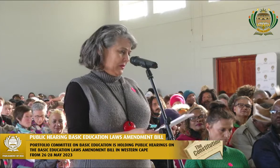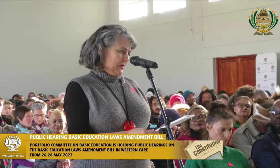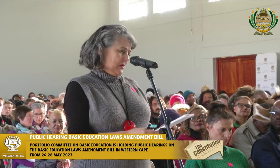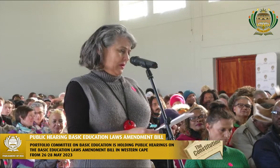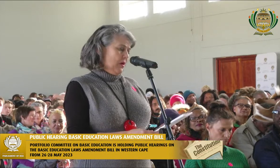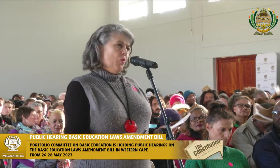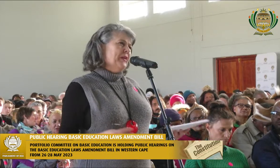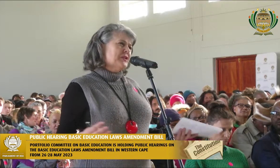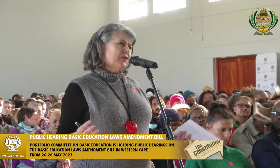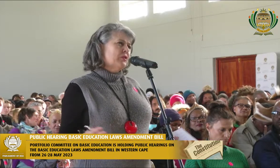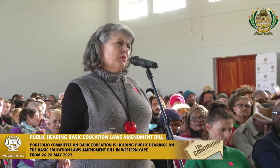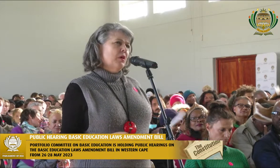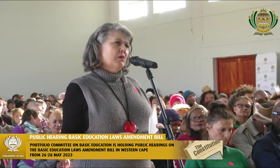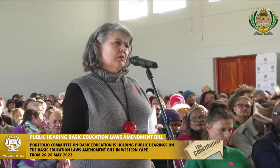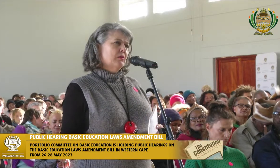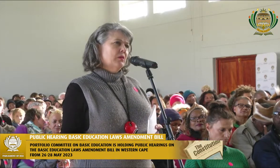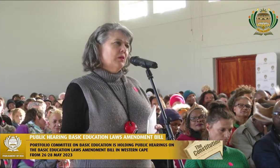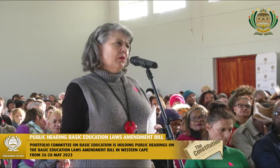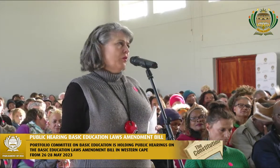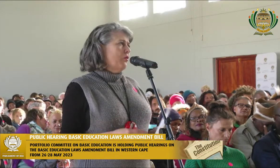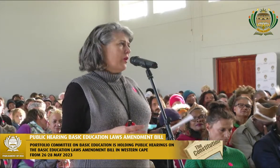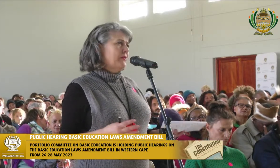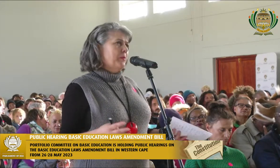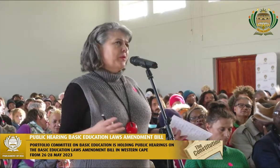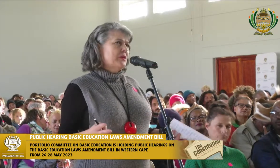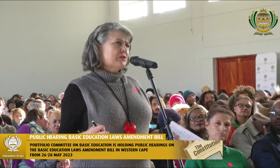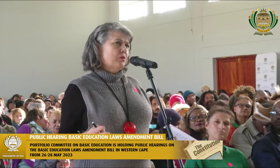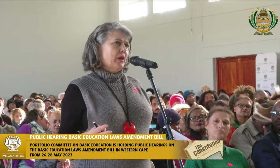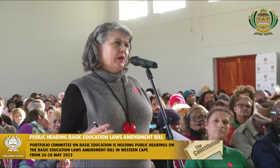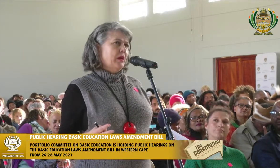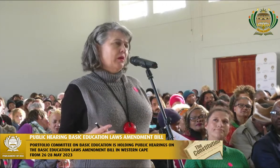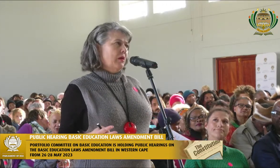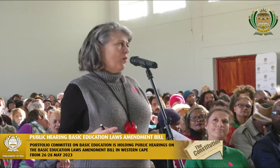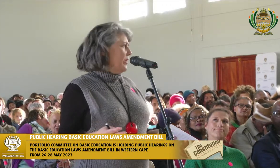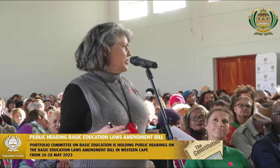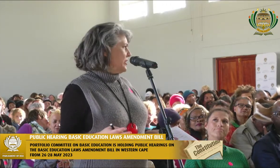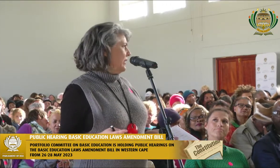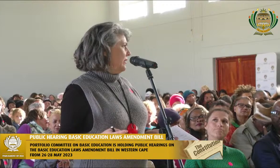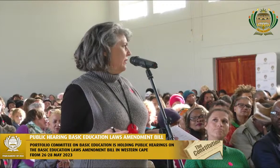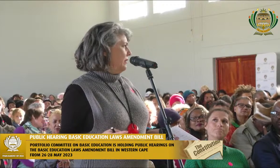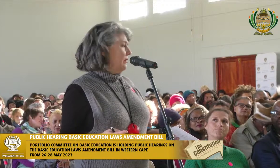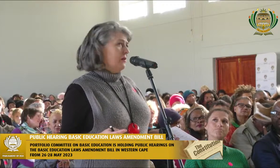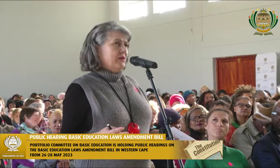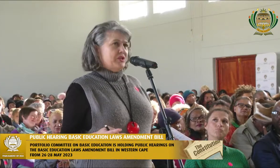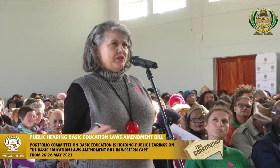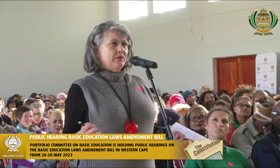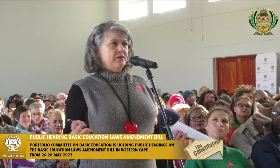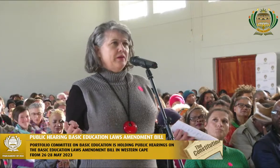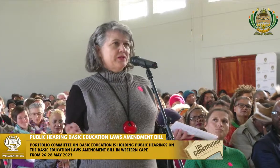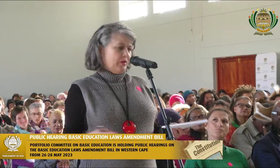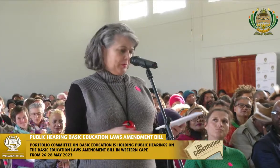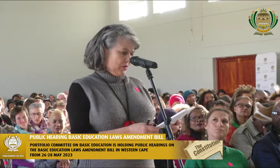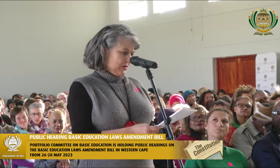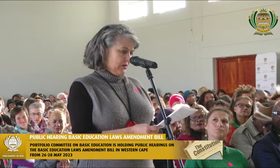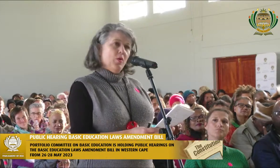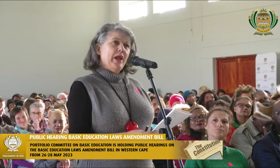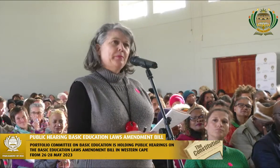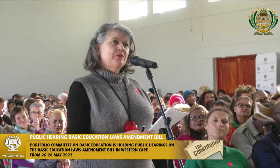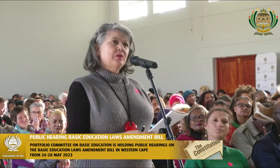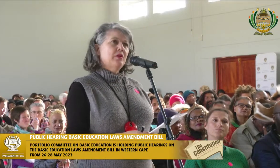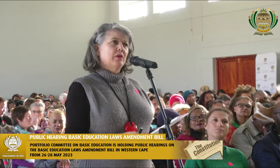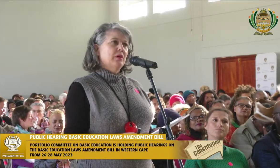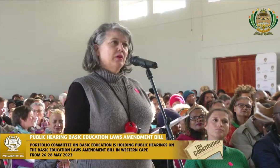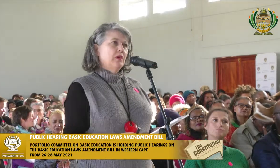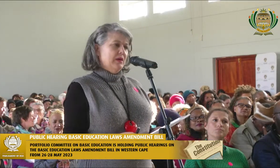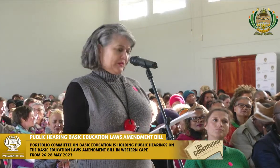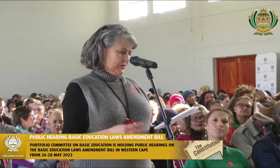books? Where is Kratua? Who wrote up her story? Where is she? She's not in the history books. What